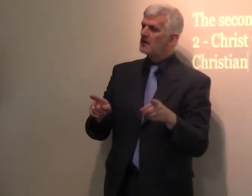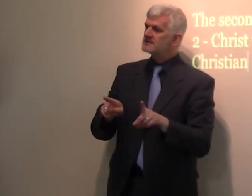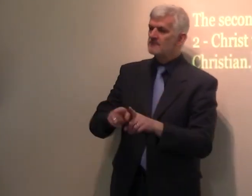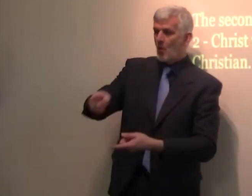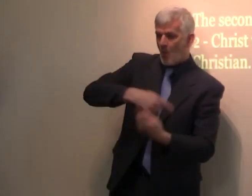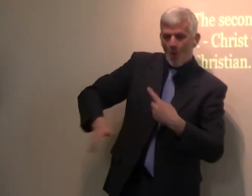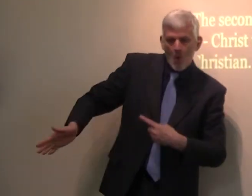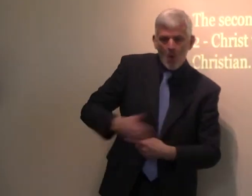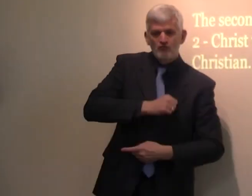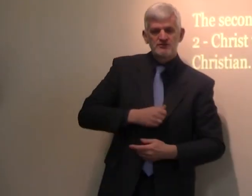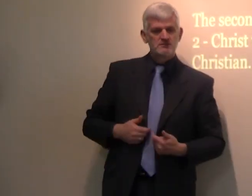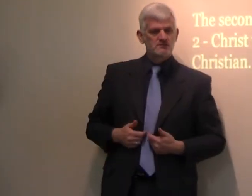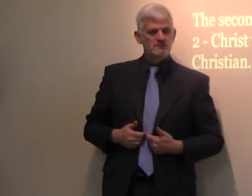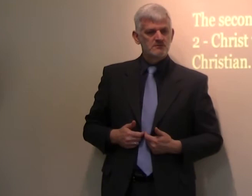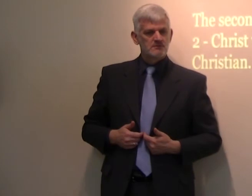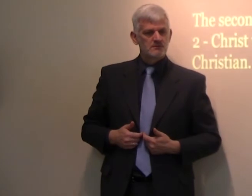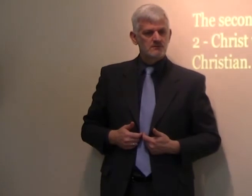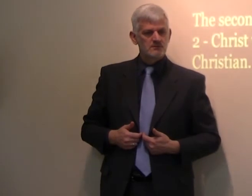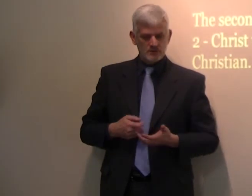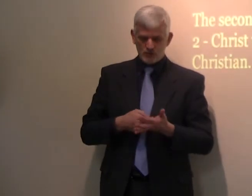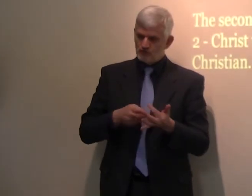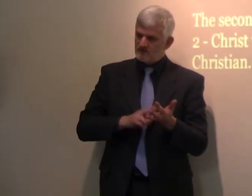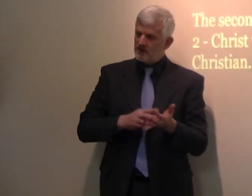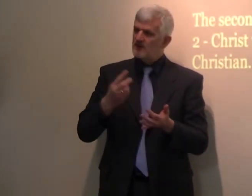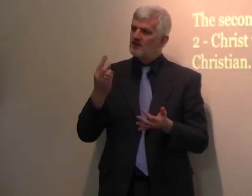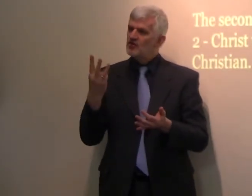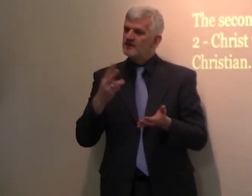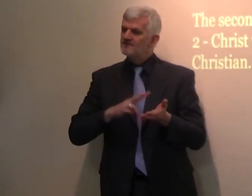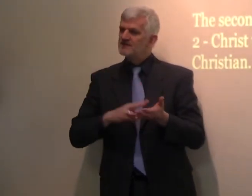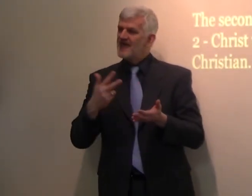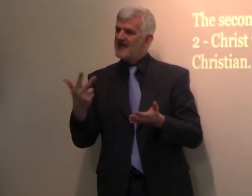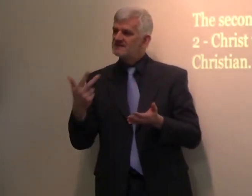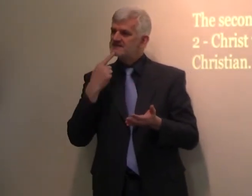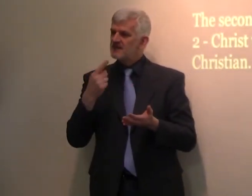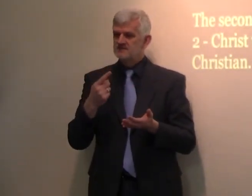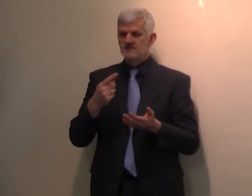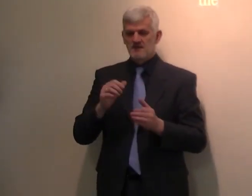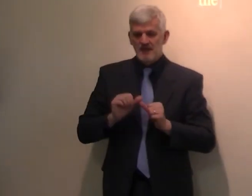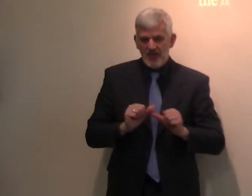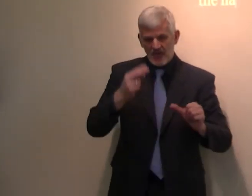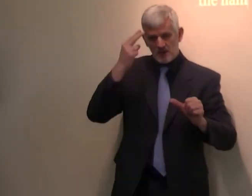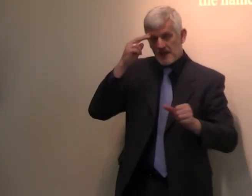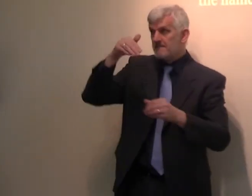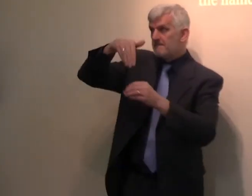Because Revelation 13 verse 8 says that name has been written into the book of the Lamb of God from